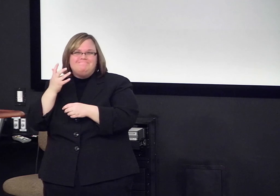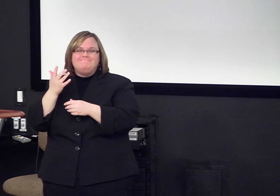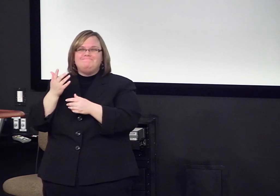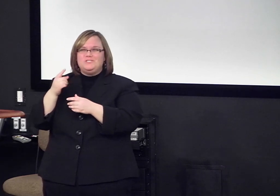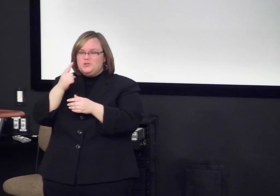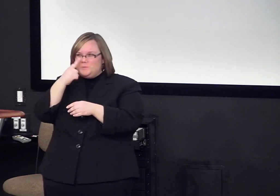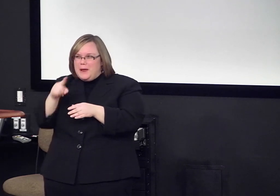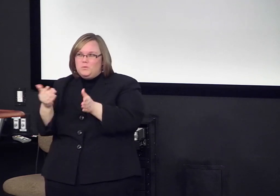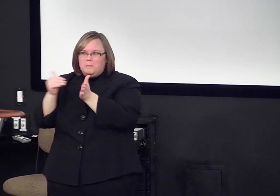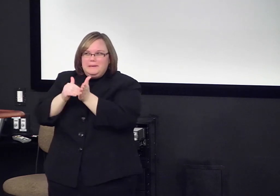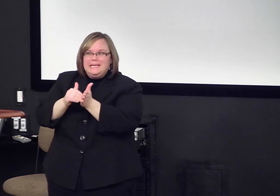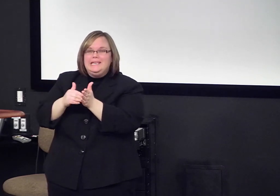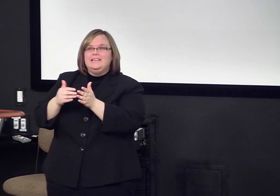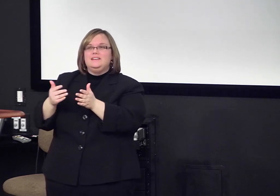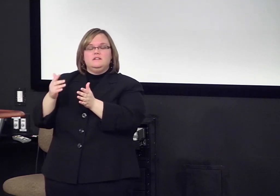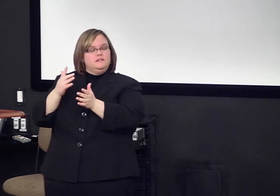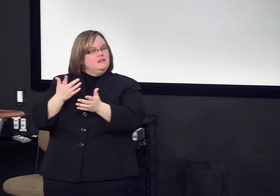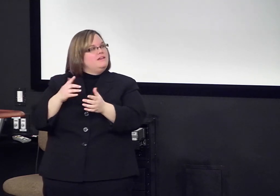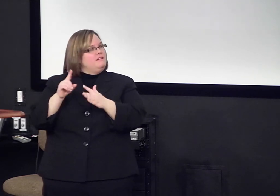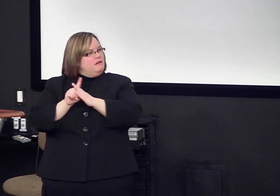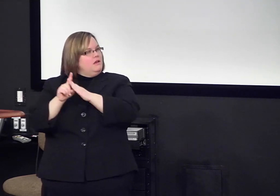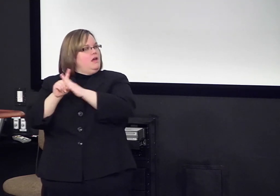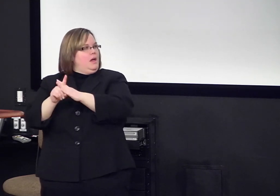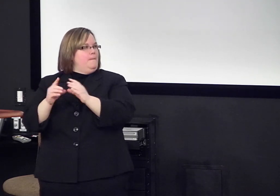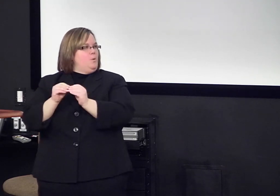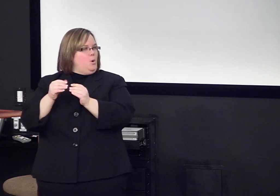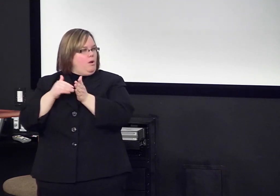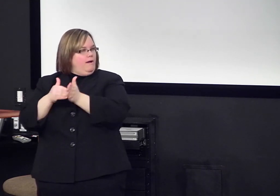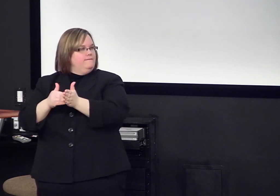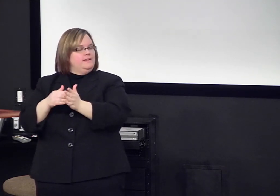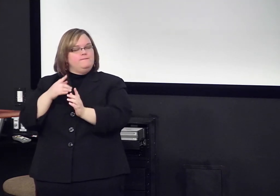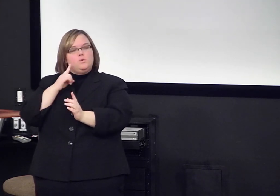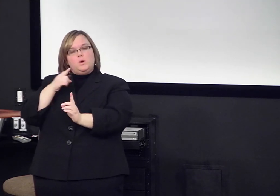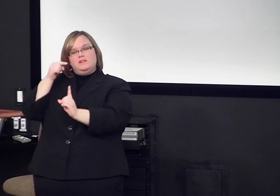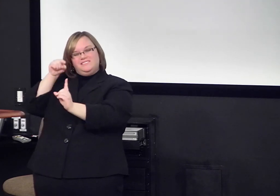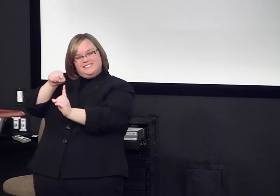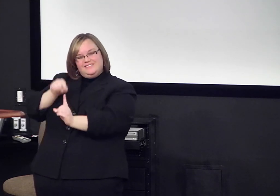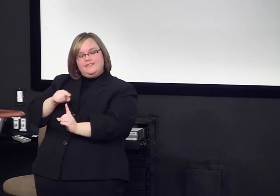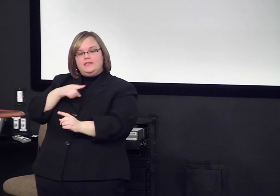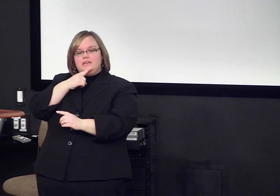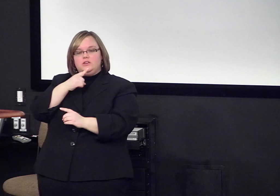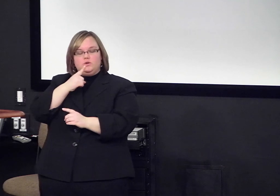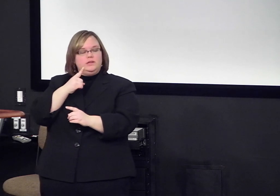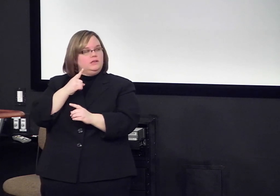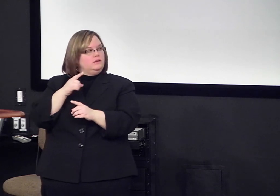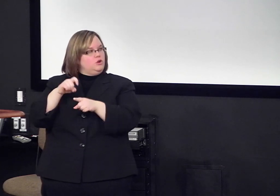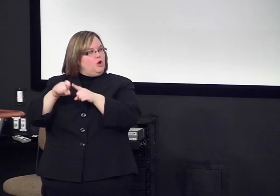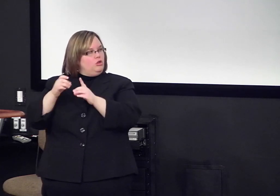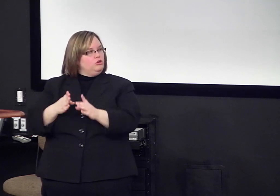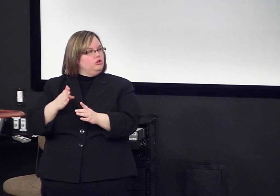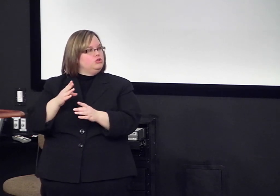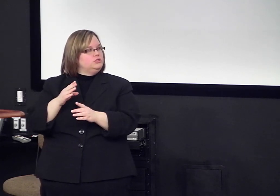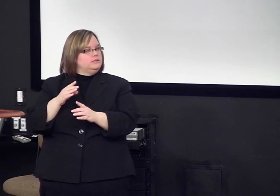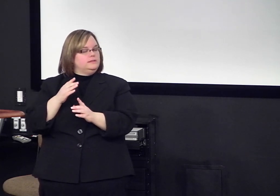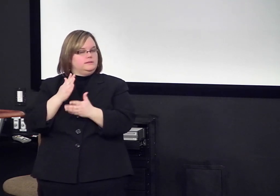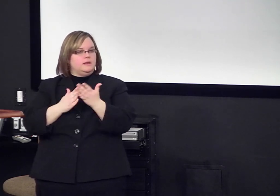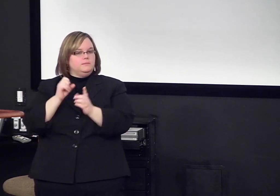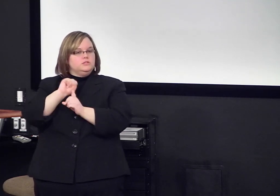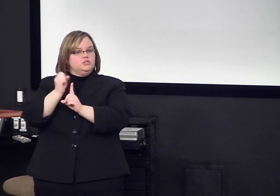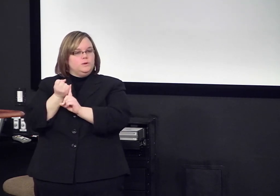say, as the interpreter, I can't understand you. Would you mind repeating what you just said? And that is the type of